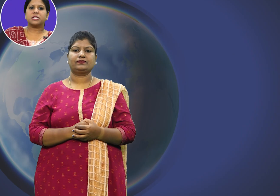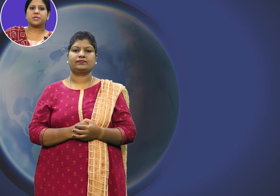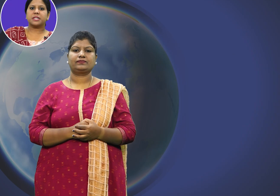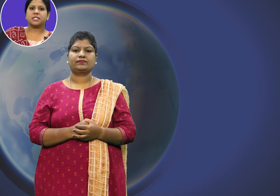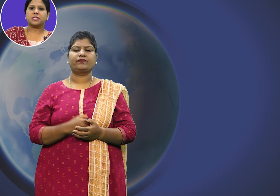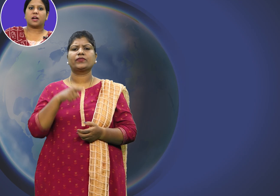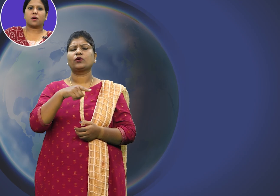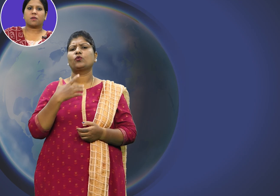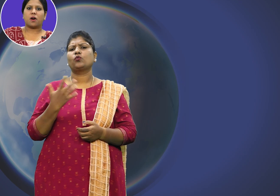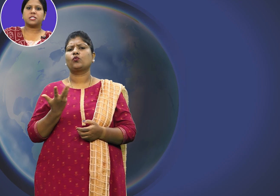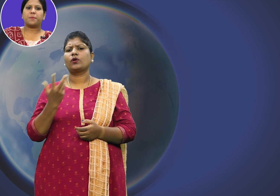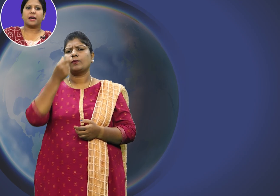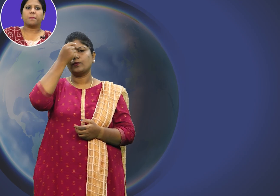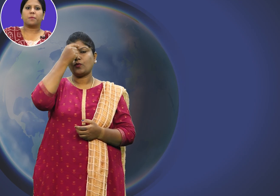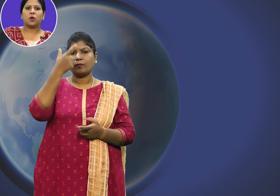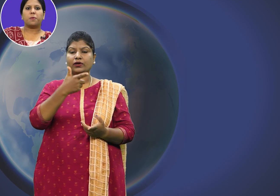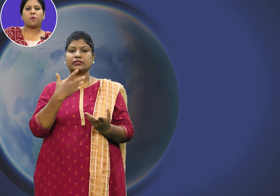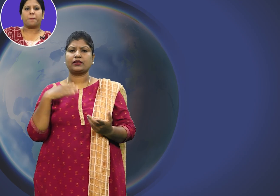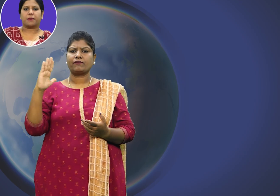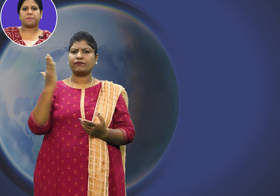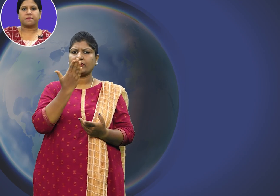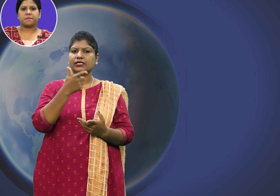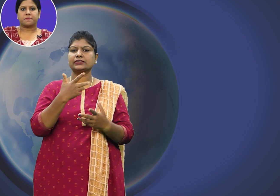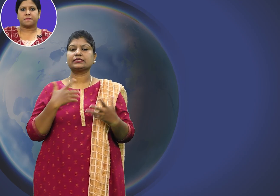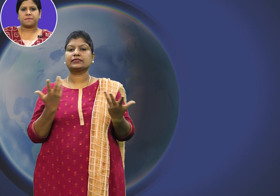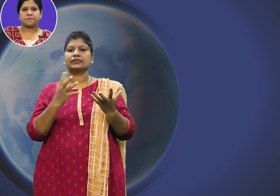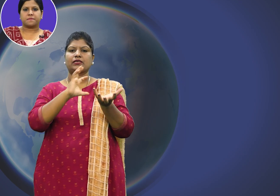What consequences are caused by global warming?